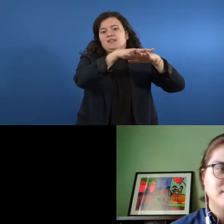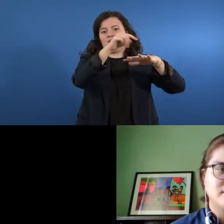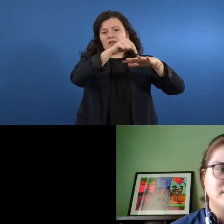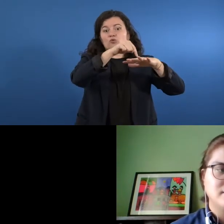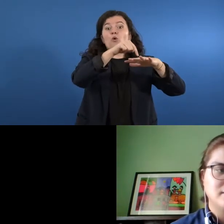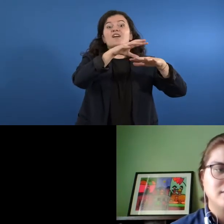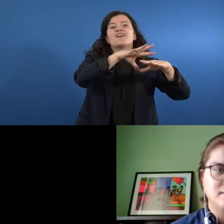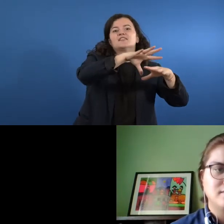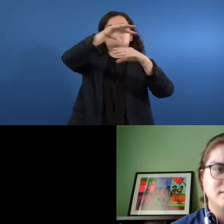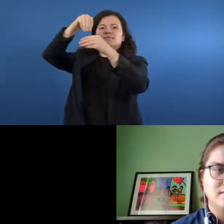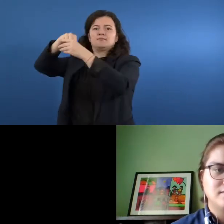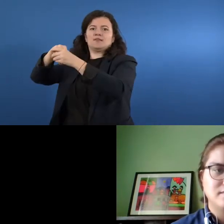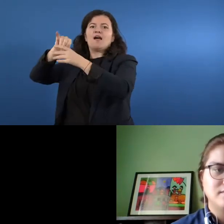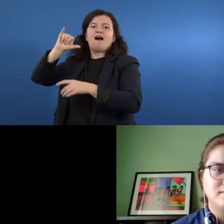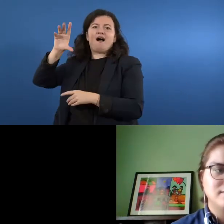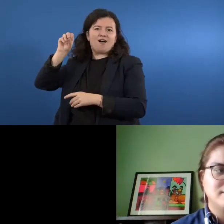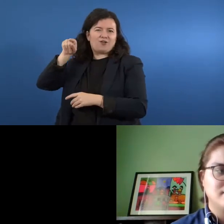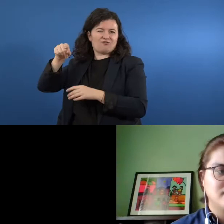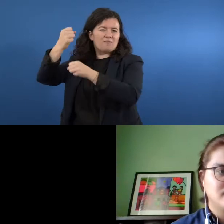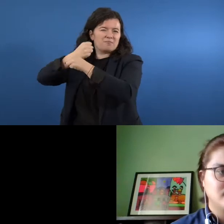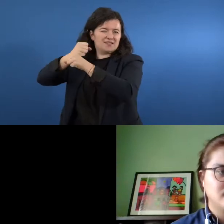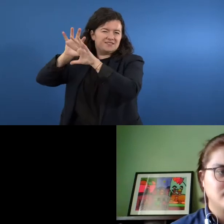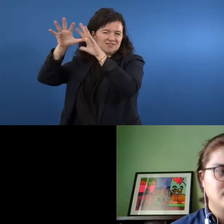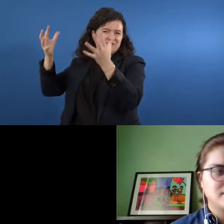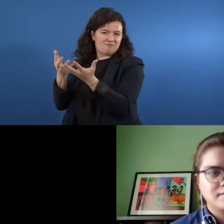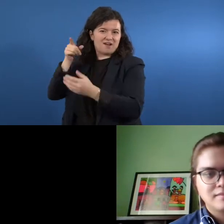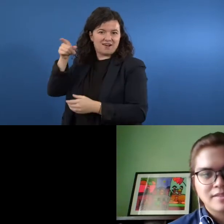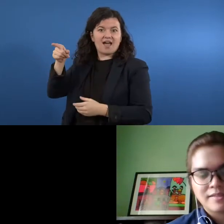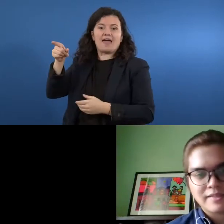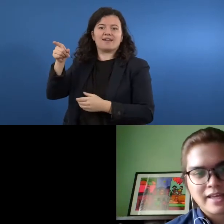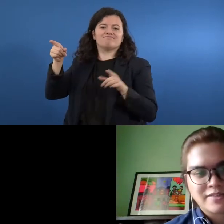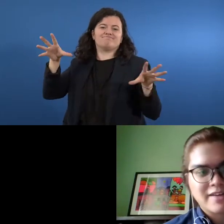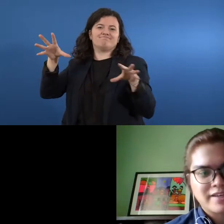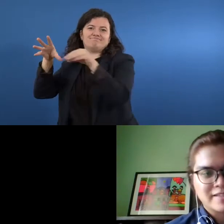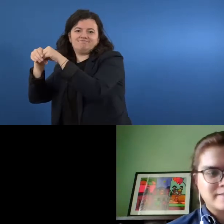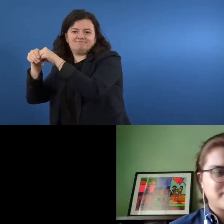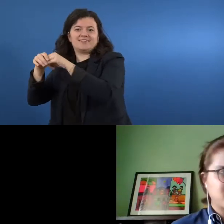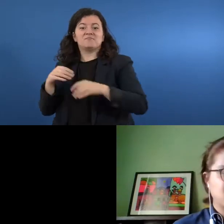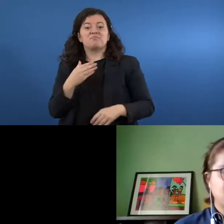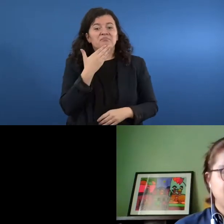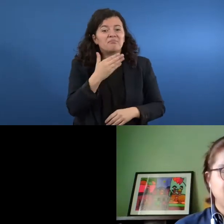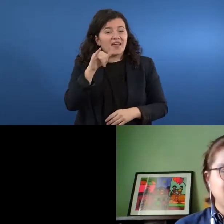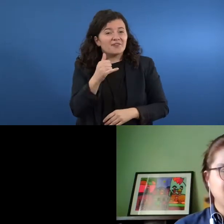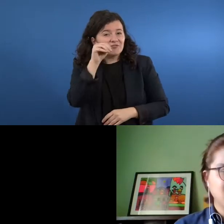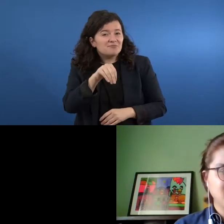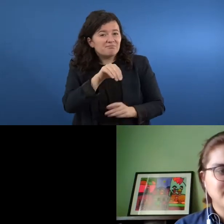ILO Global Business and Disability Network. Thanks for joining us, Jim. Thanks for having us.